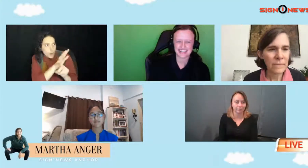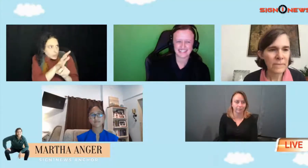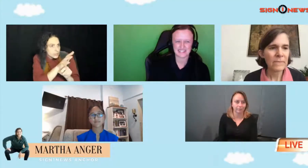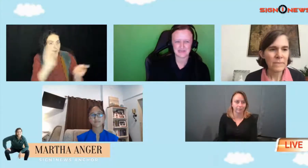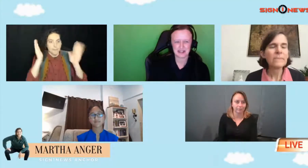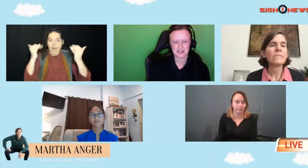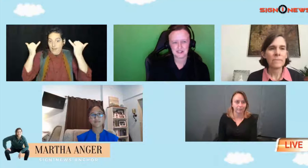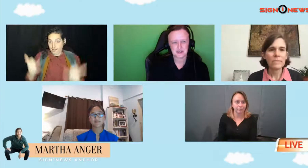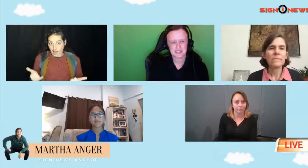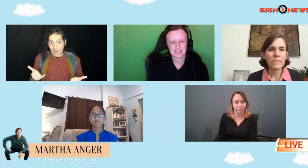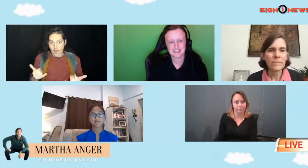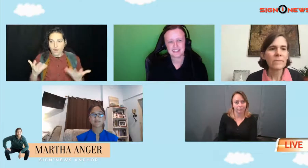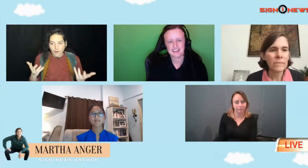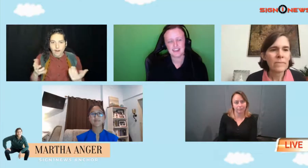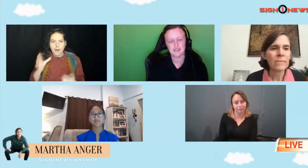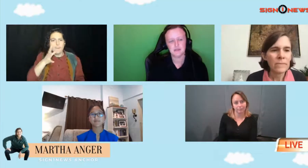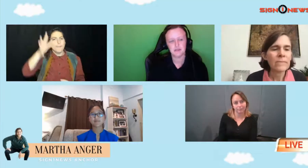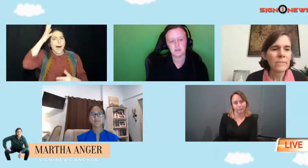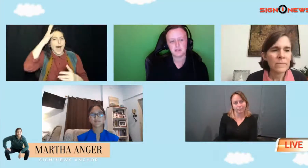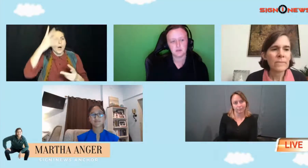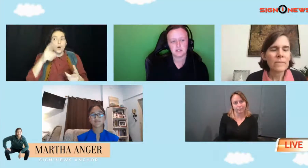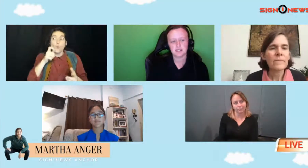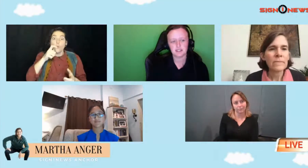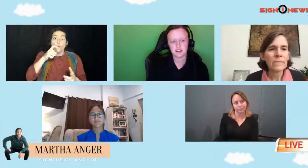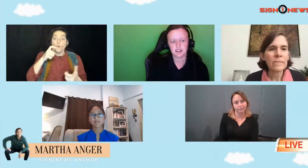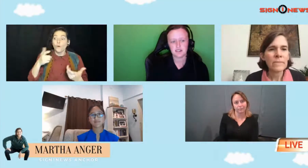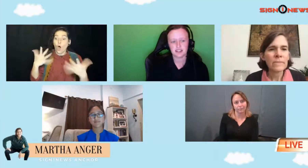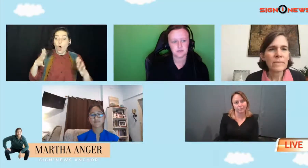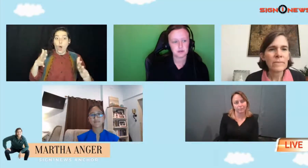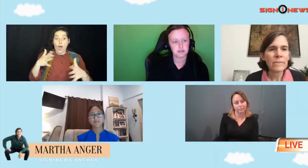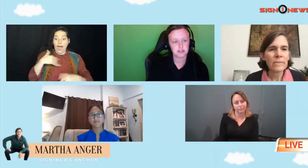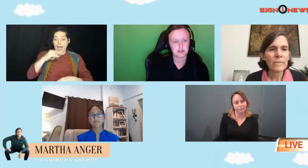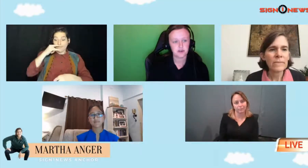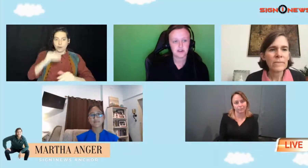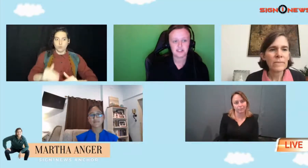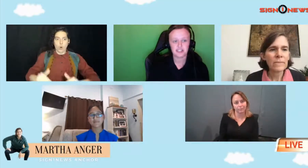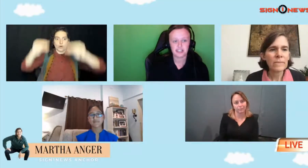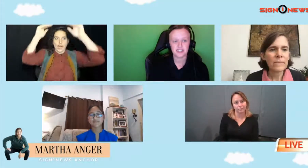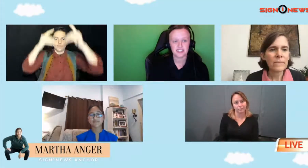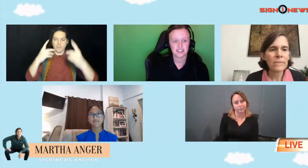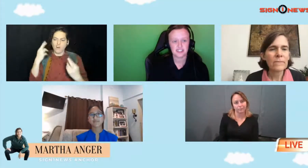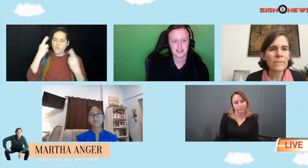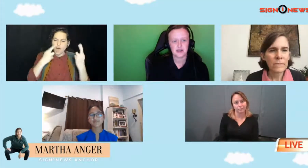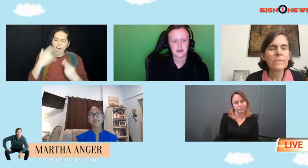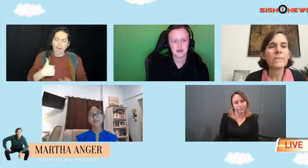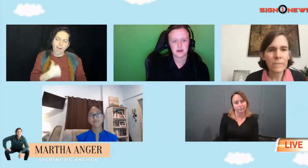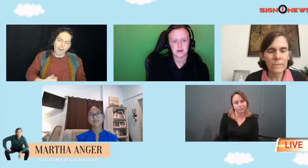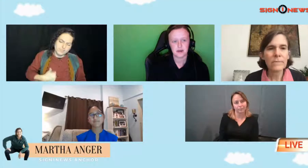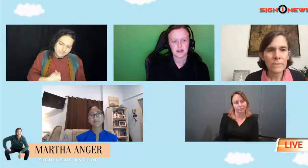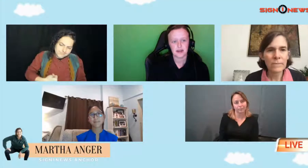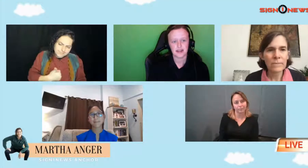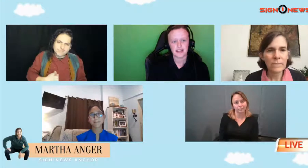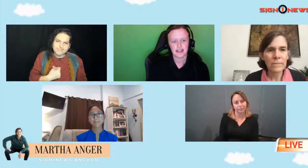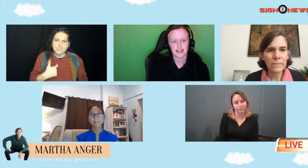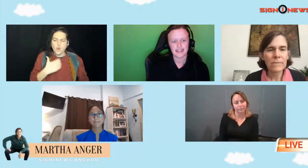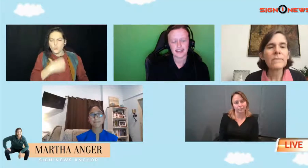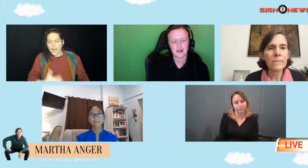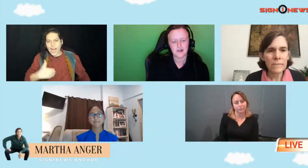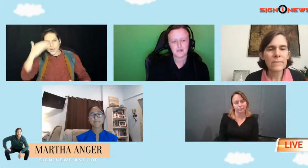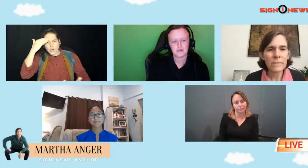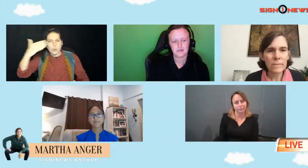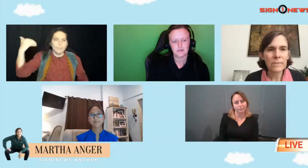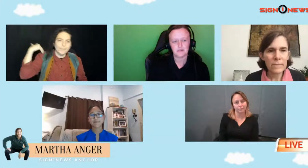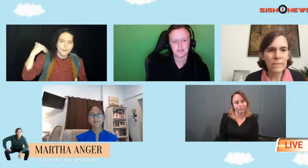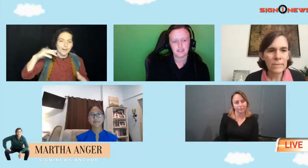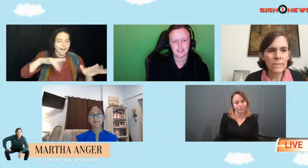experience and compare the two, because before there wasn't a lot of exposure or education. And